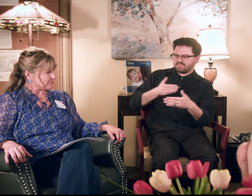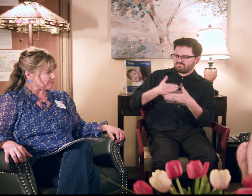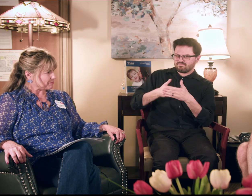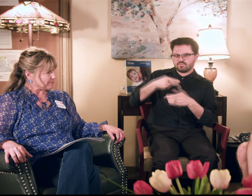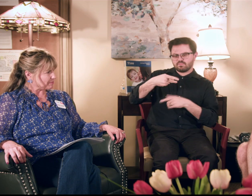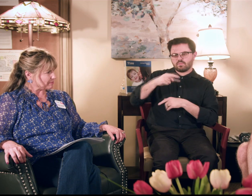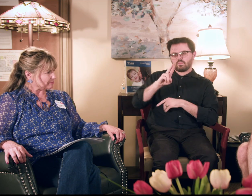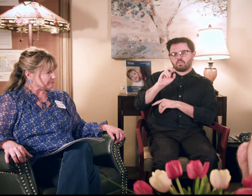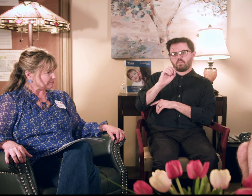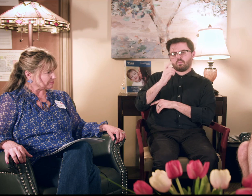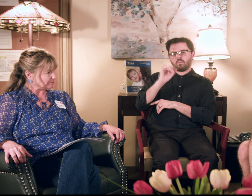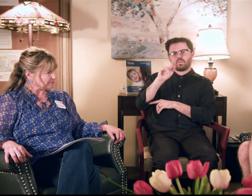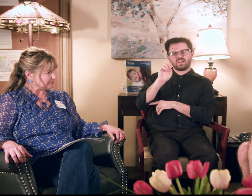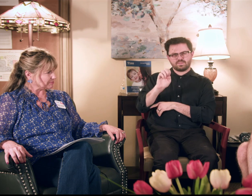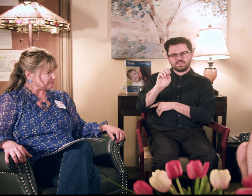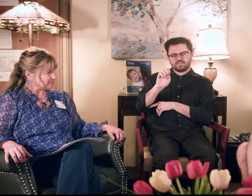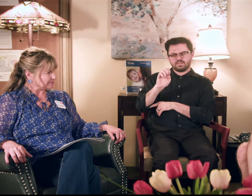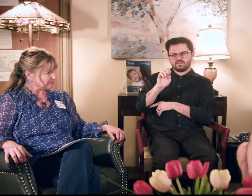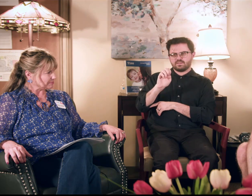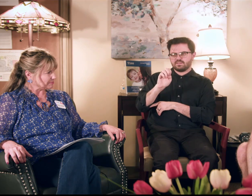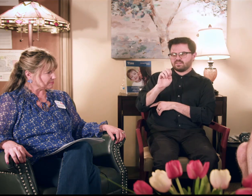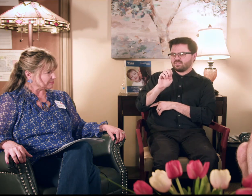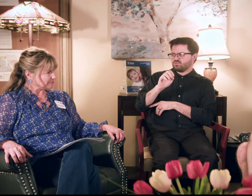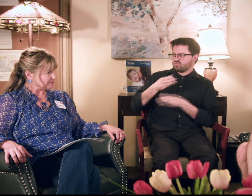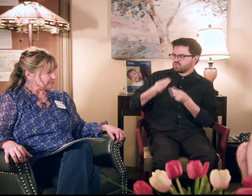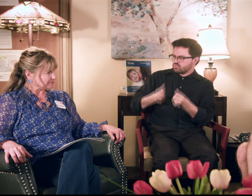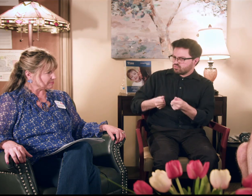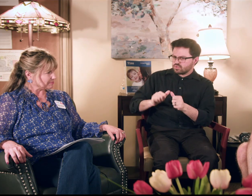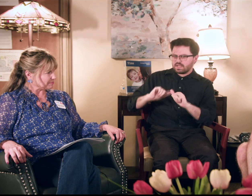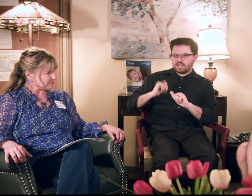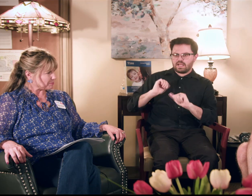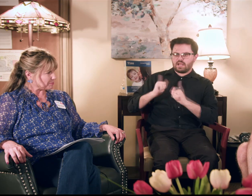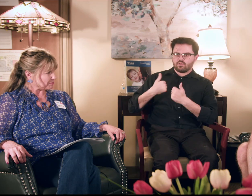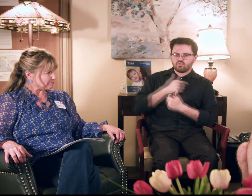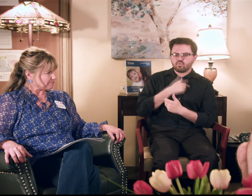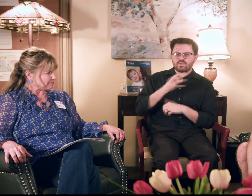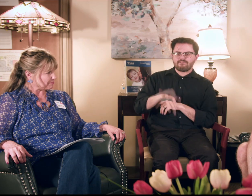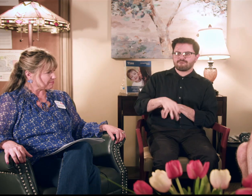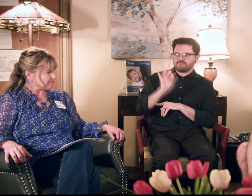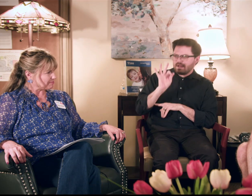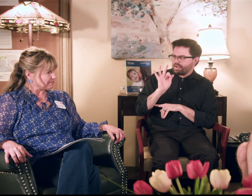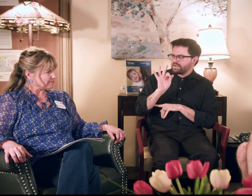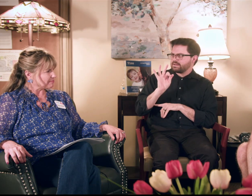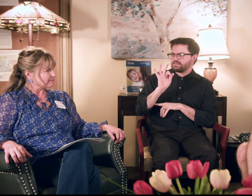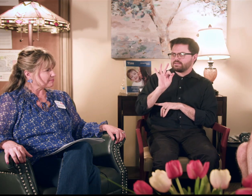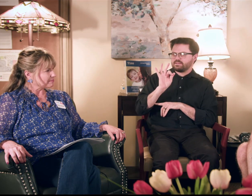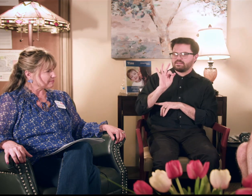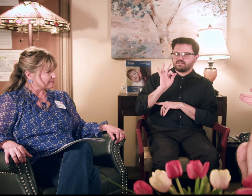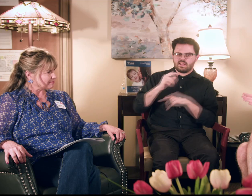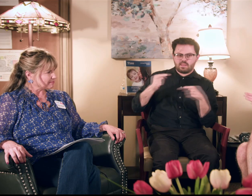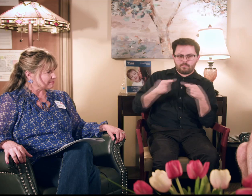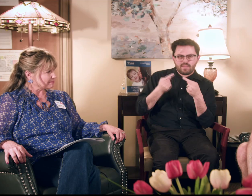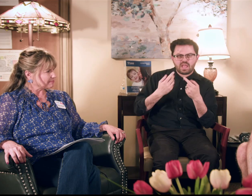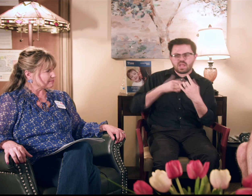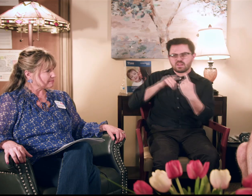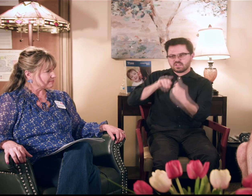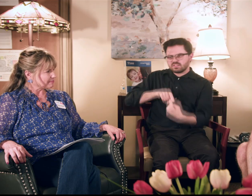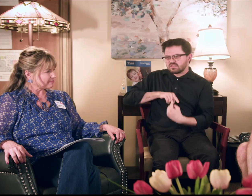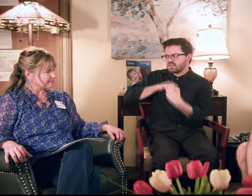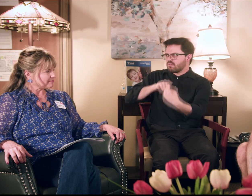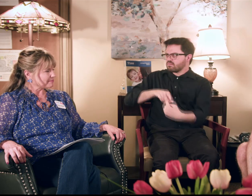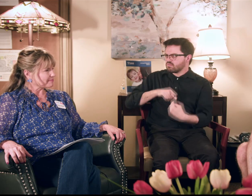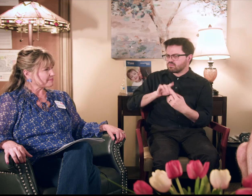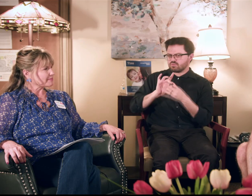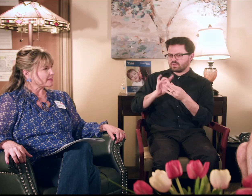in our community, how can we get proximate to the solution? How can we get proximate to the pain, the suffering as it relates to the work you're doing? What